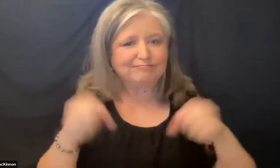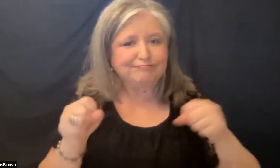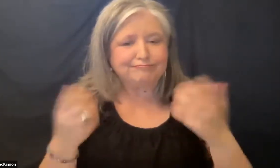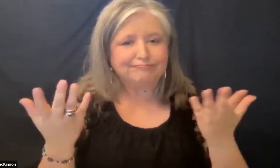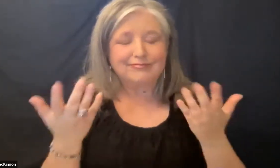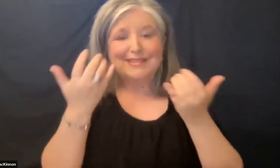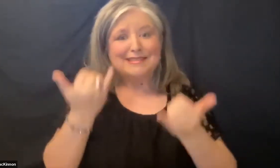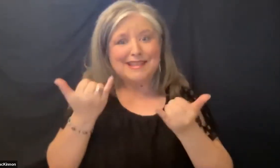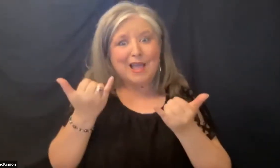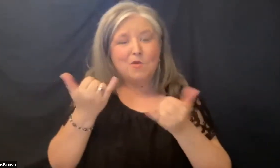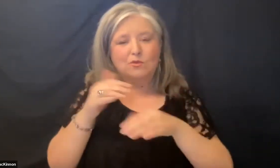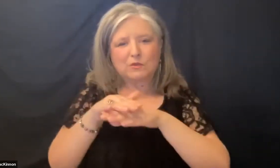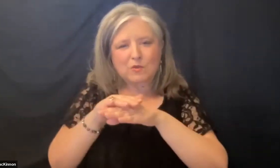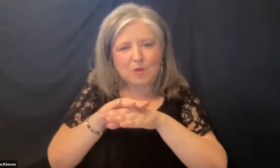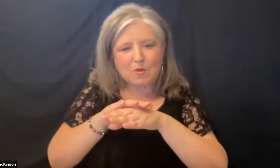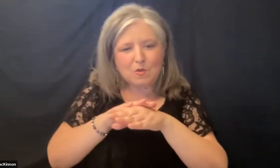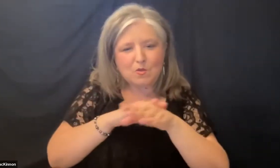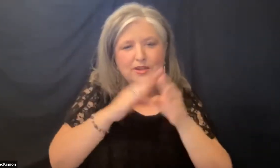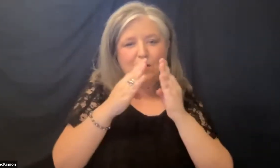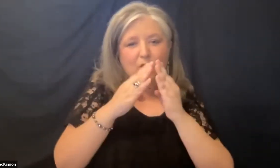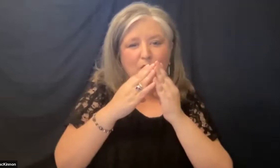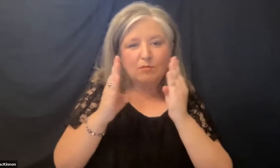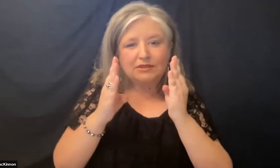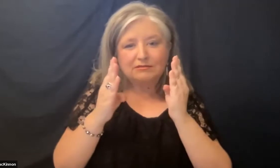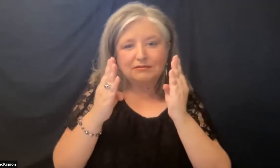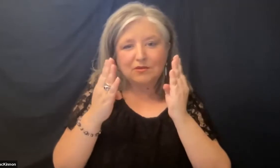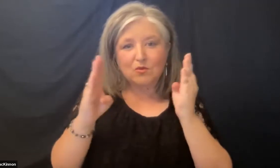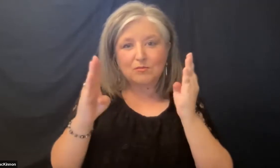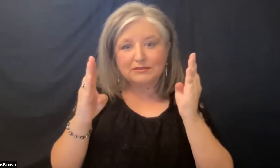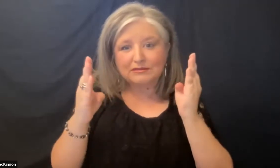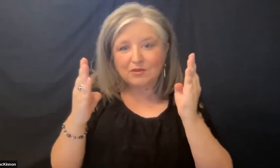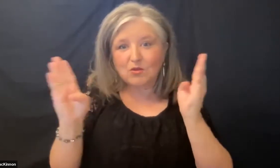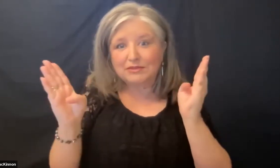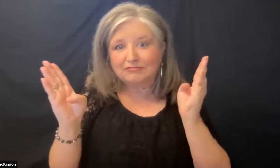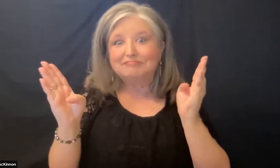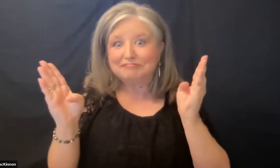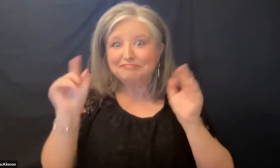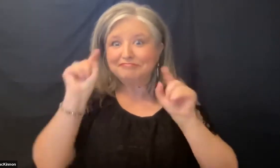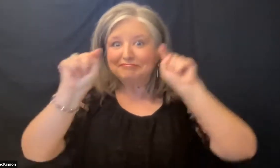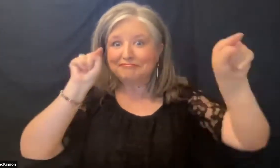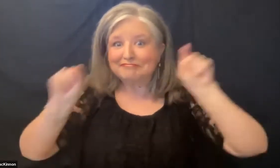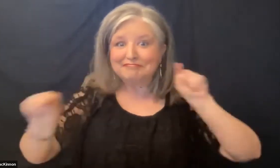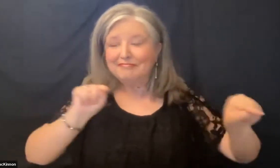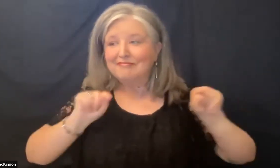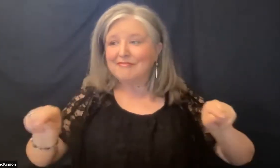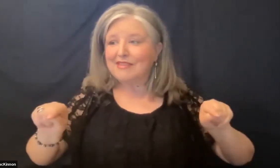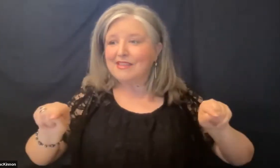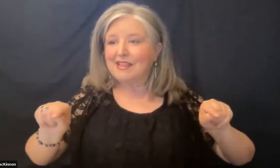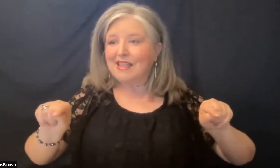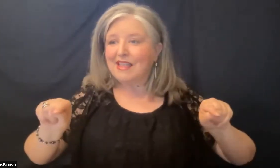And definitely there has been impacts. And now that we're slowly reopening,